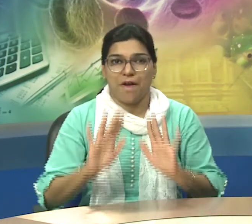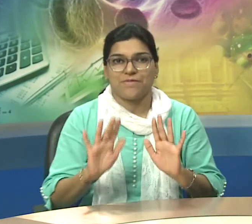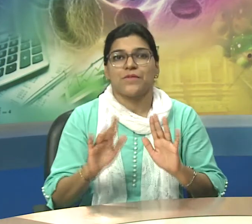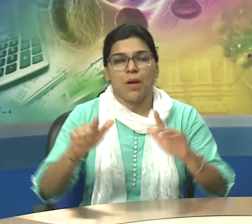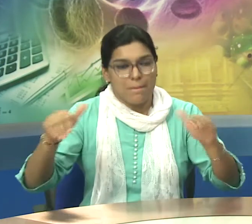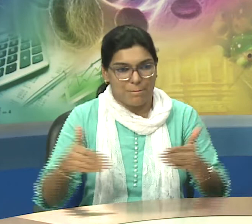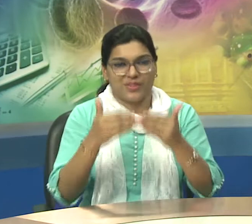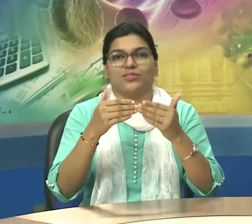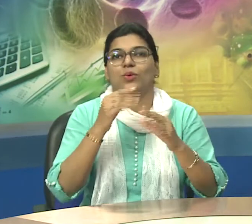official